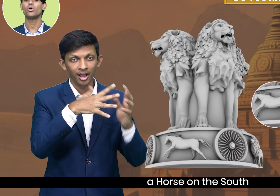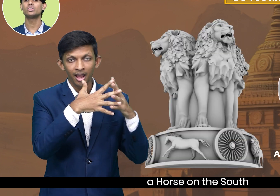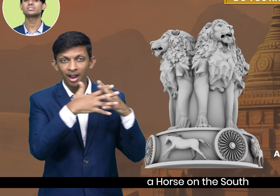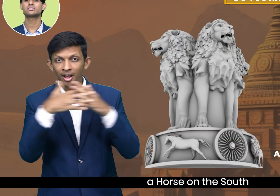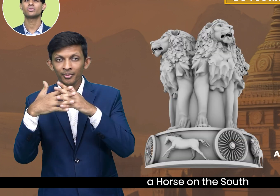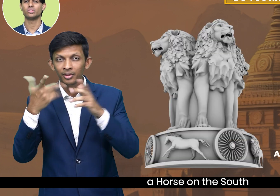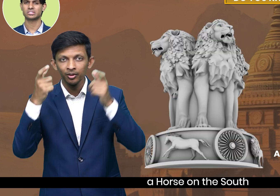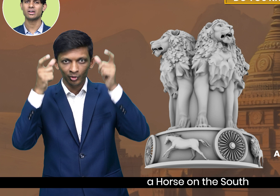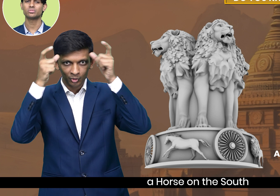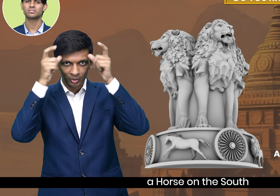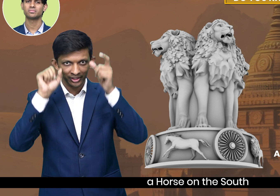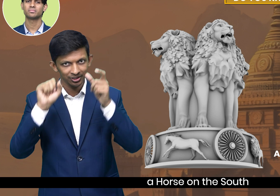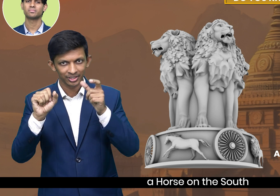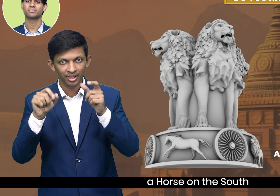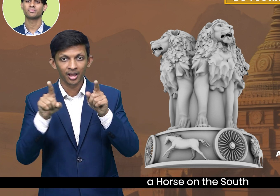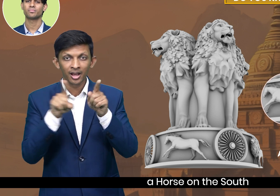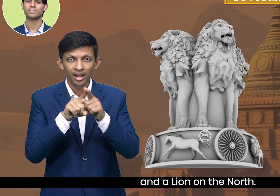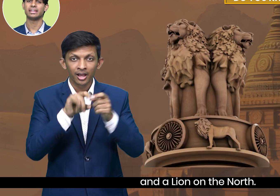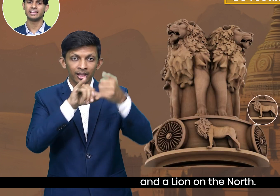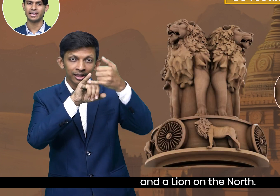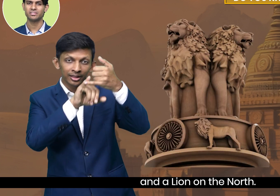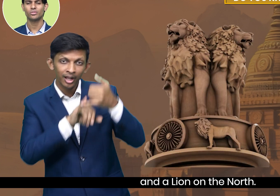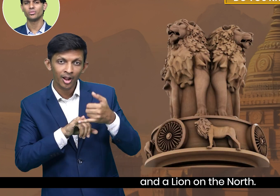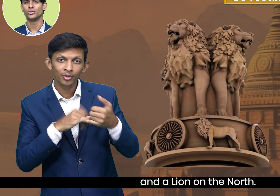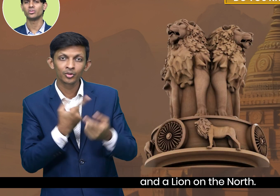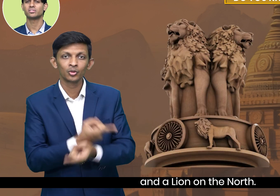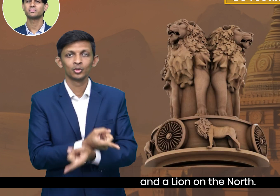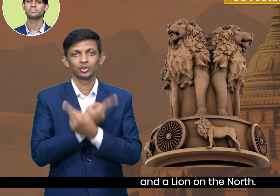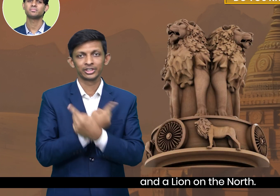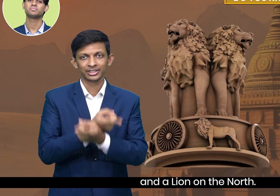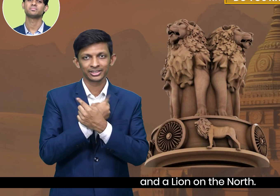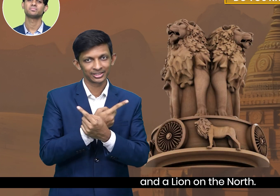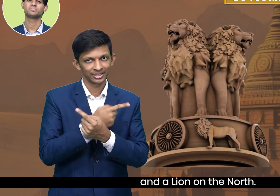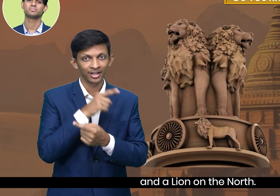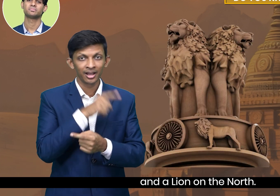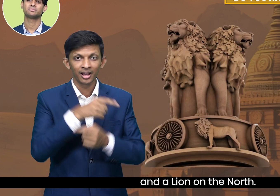a horse on the south, and the lion on the north.